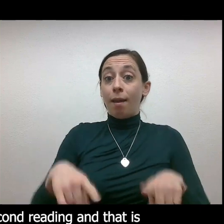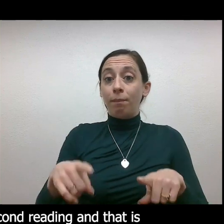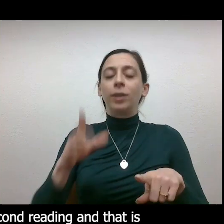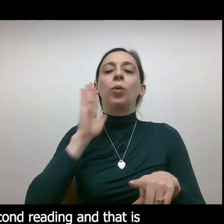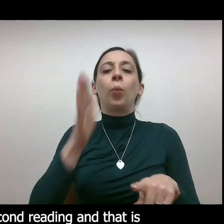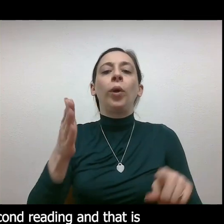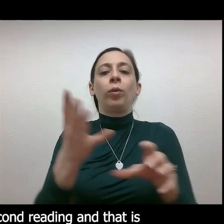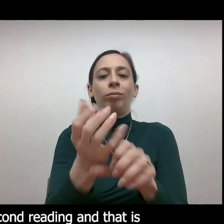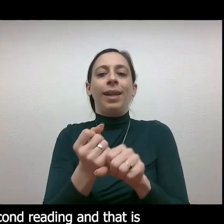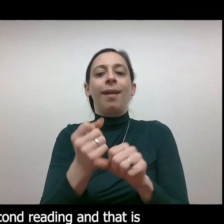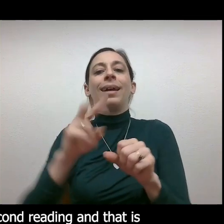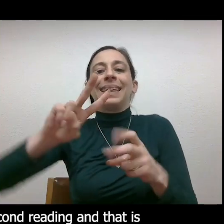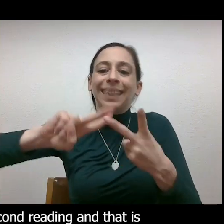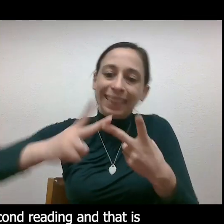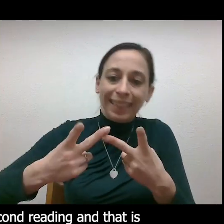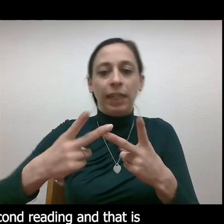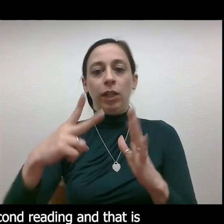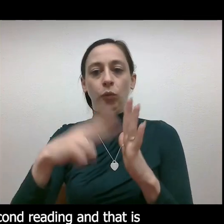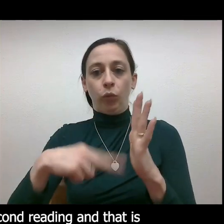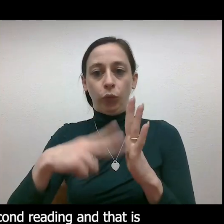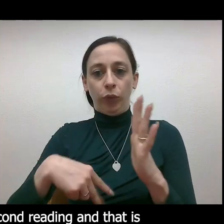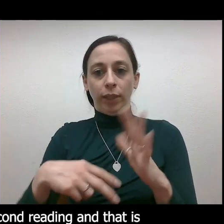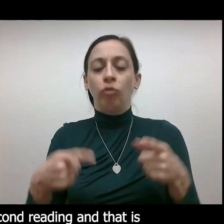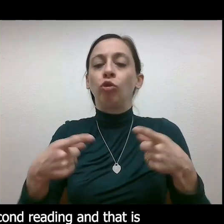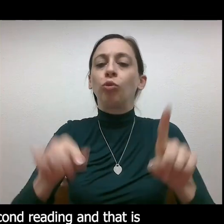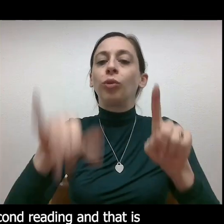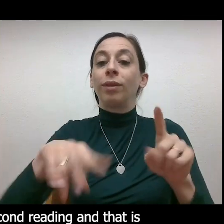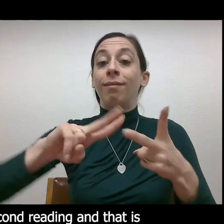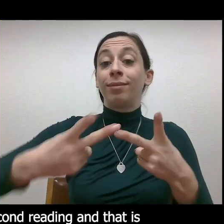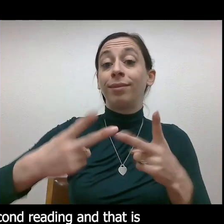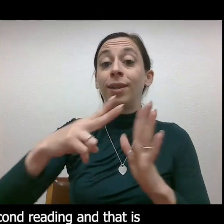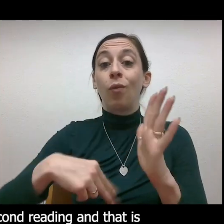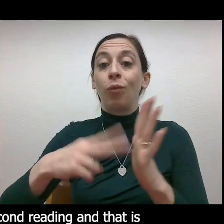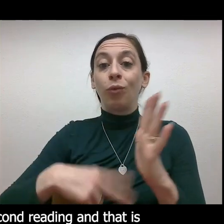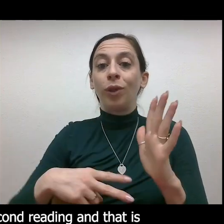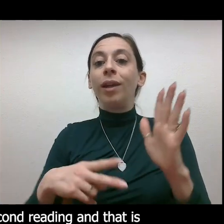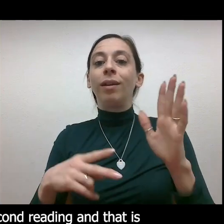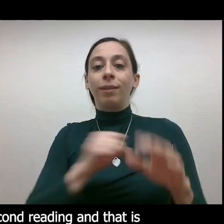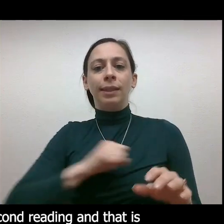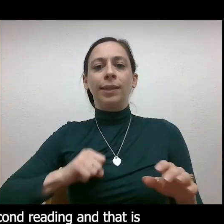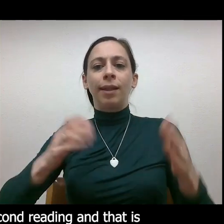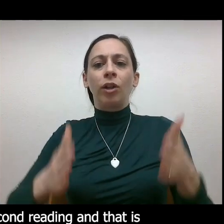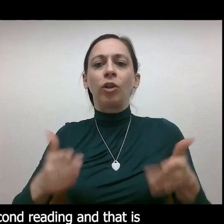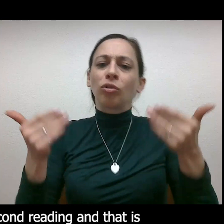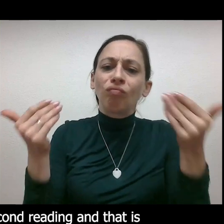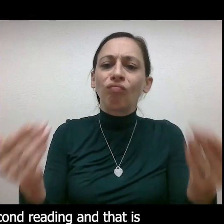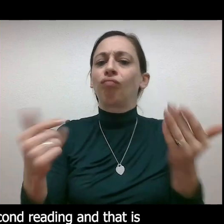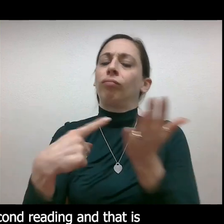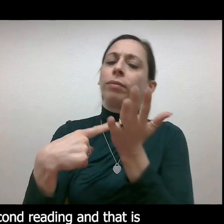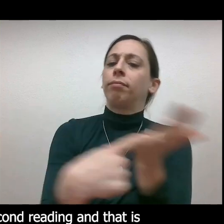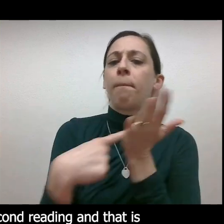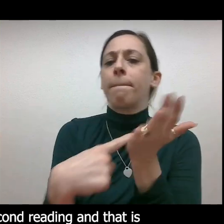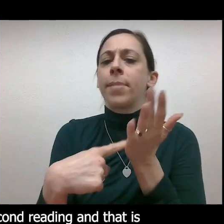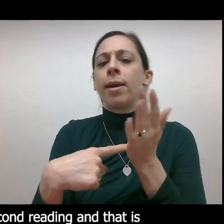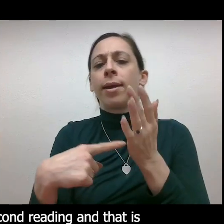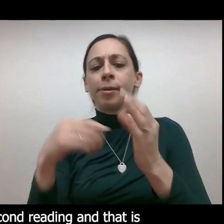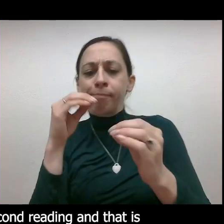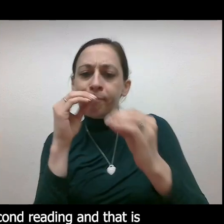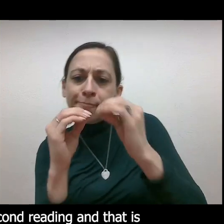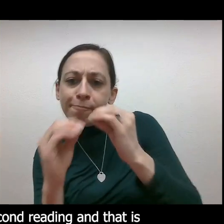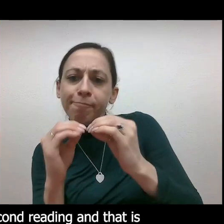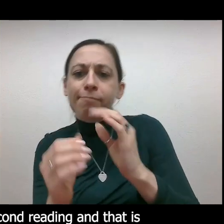If that occurs, the bill will receive a second reading, and that is where debate, edits, or amendments can be